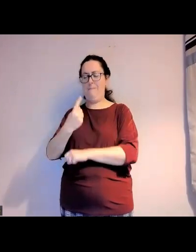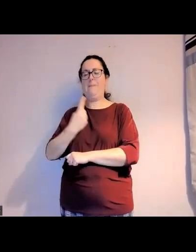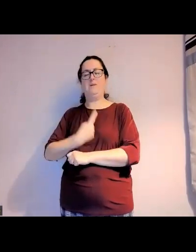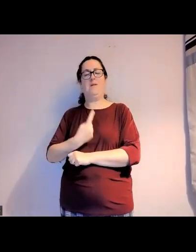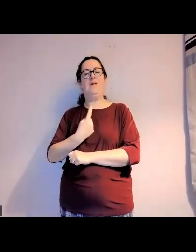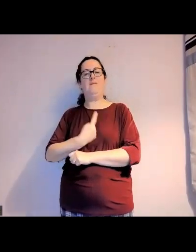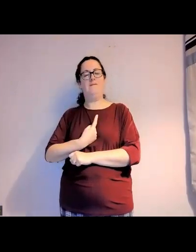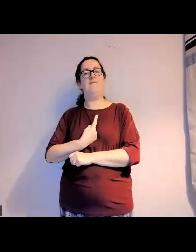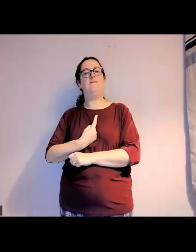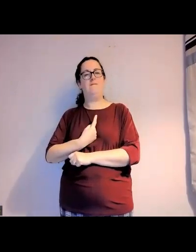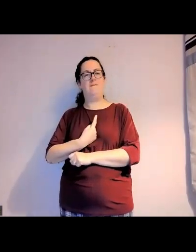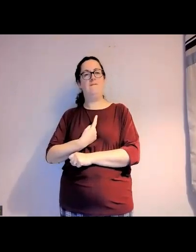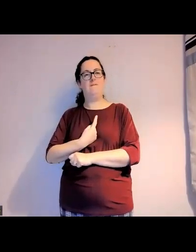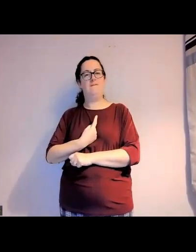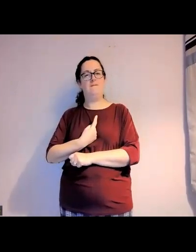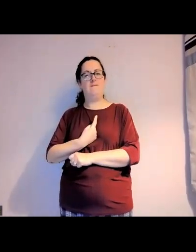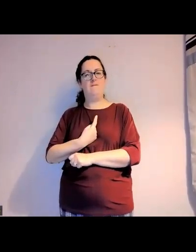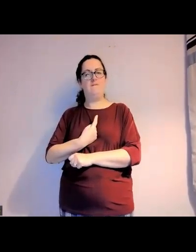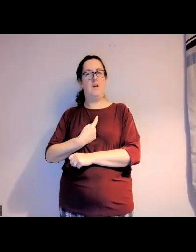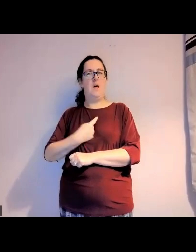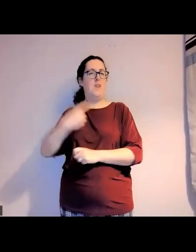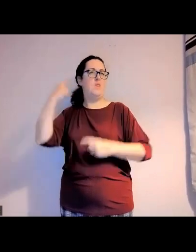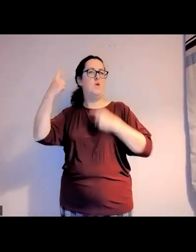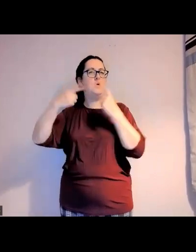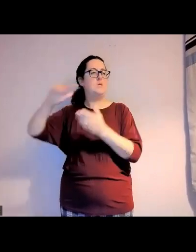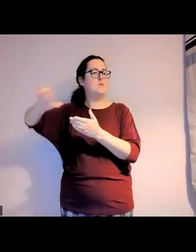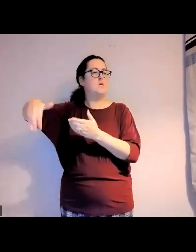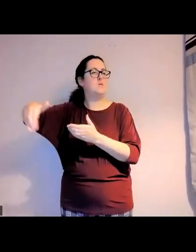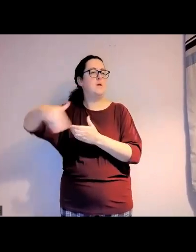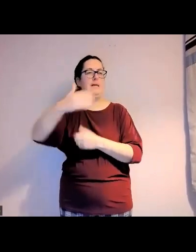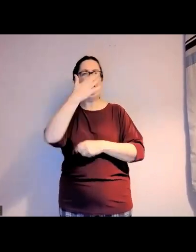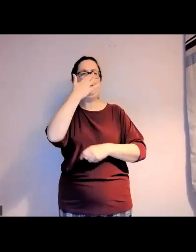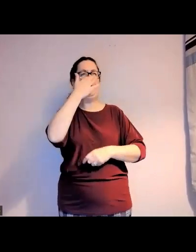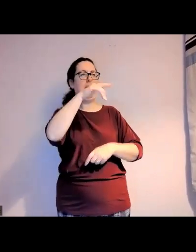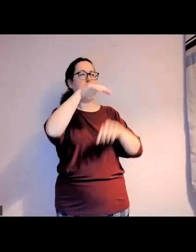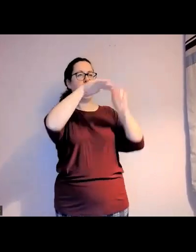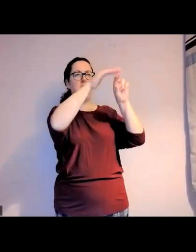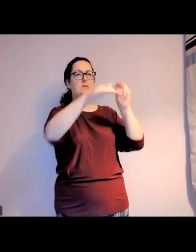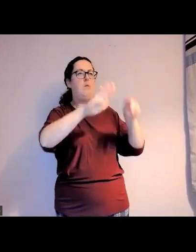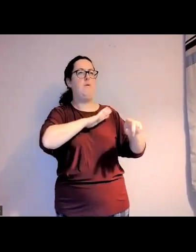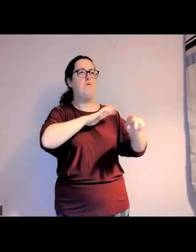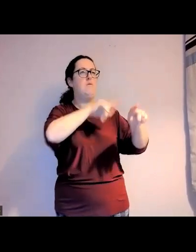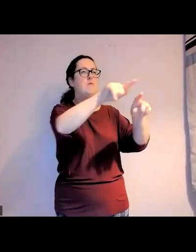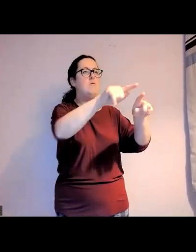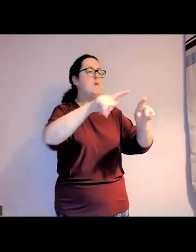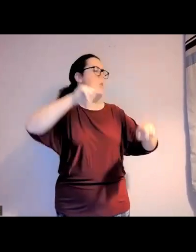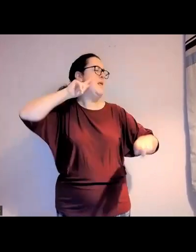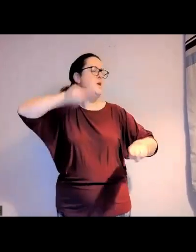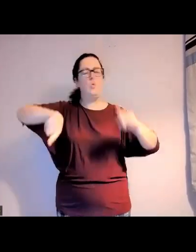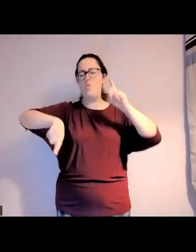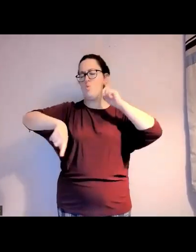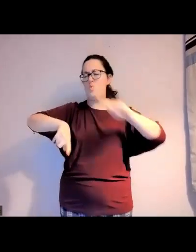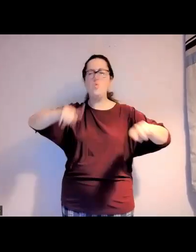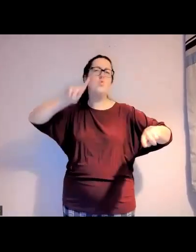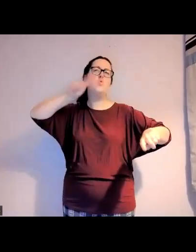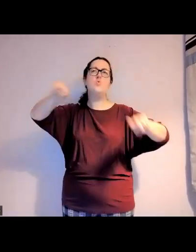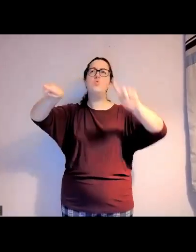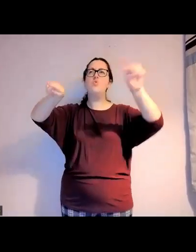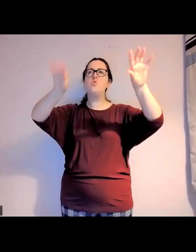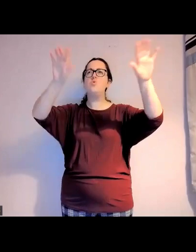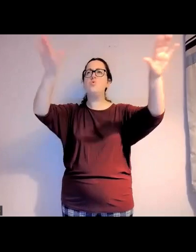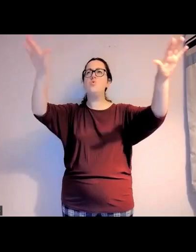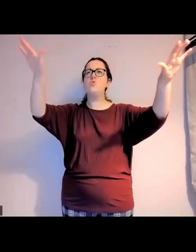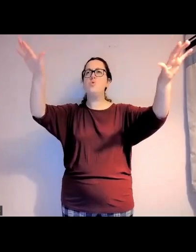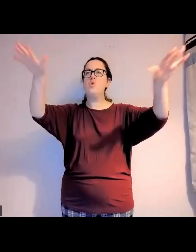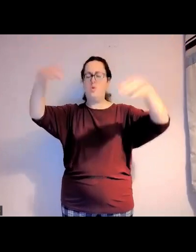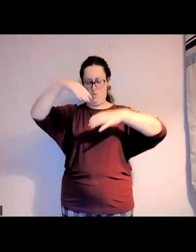I filter out the digging, the screeching teens on the slide. I ignore the external, as